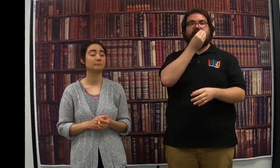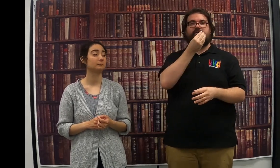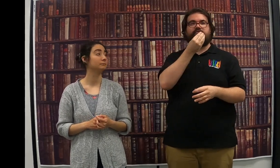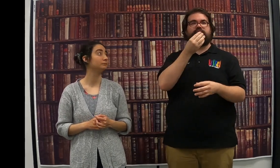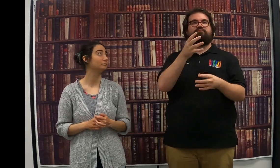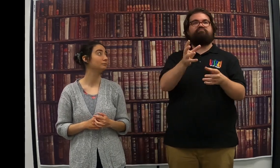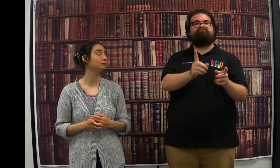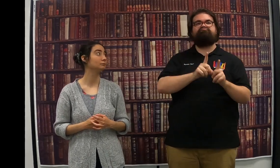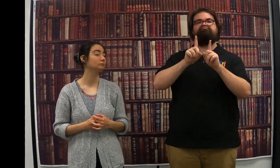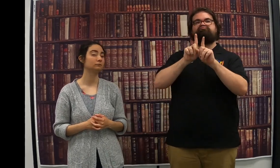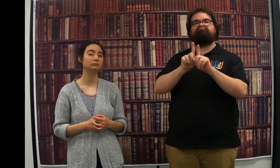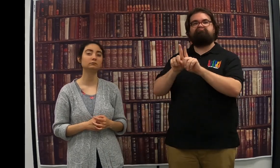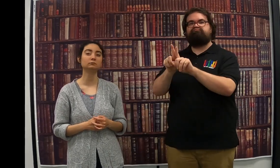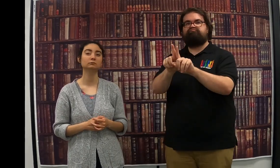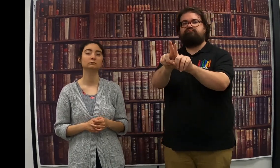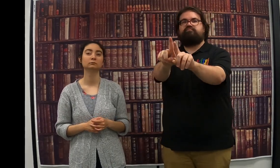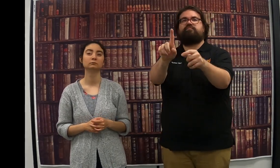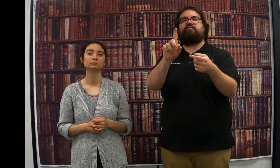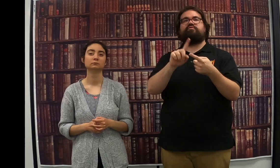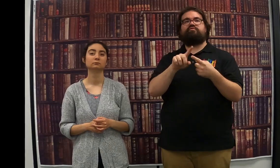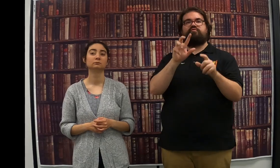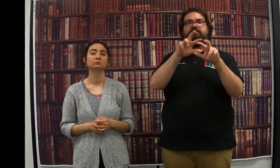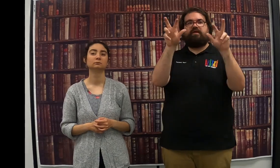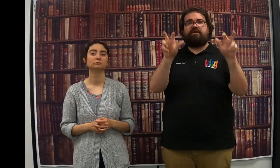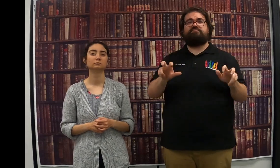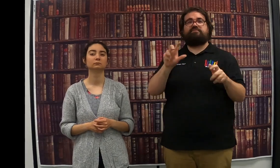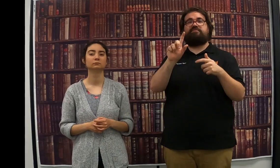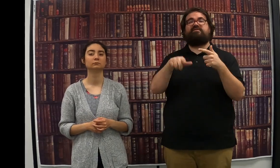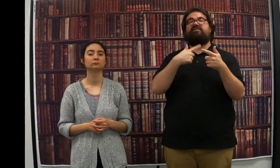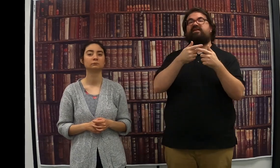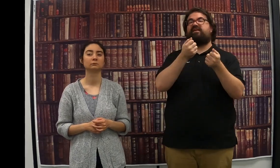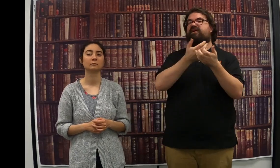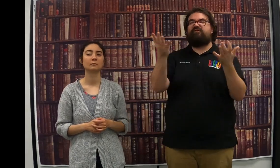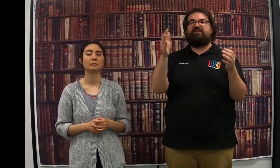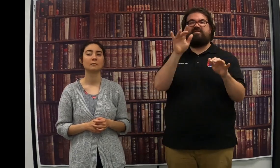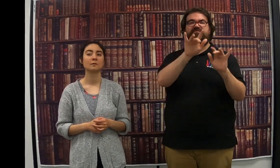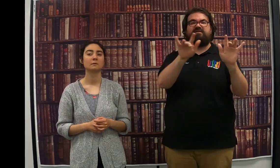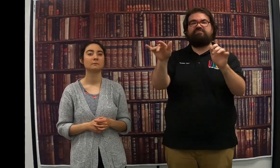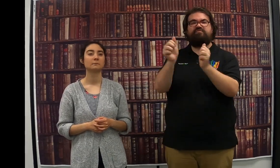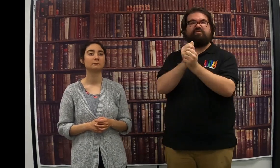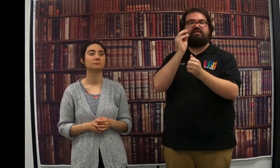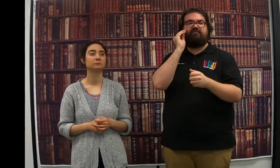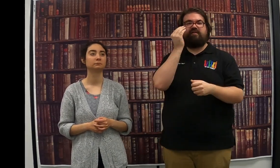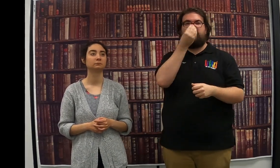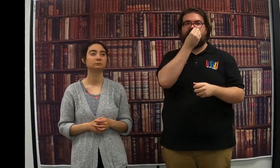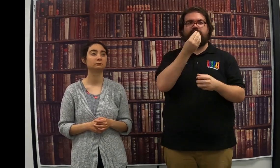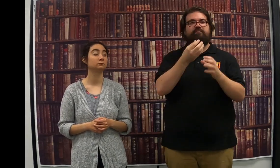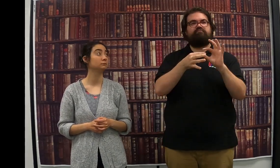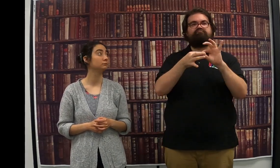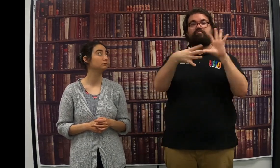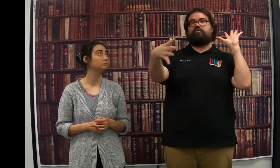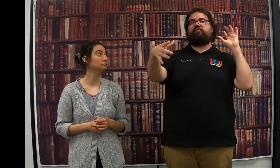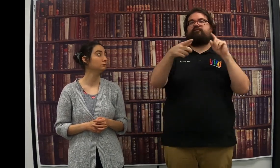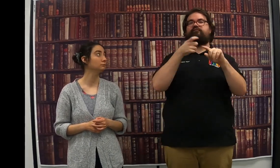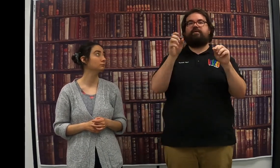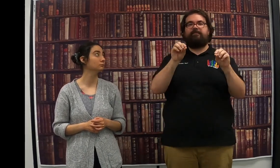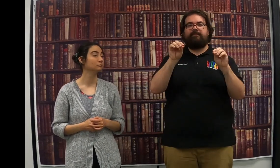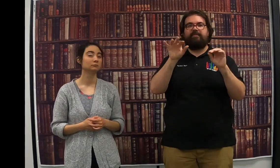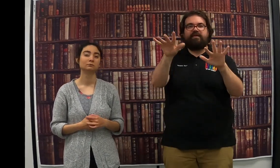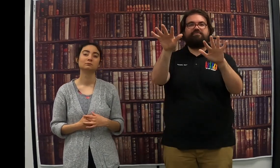went with it to the castle, and that everything he touched with the flower was freed from enchantment. He also dreamt